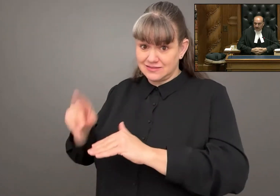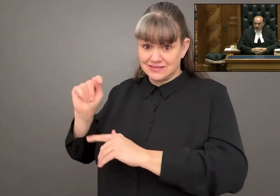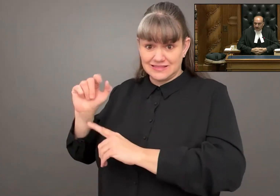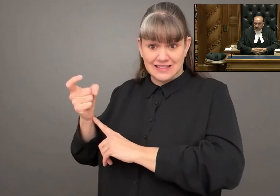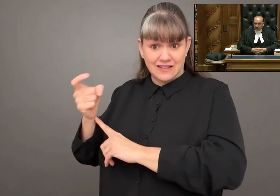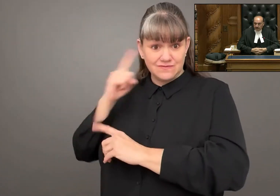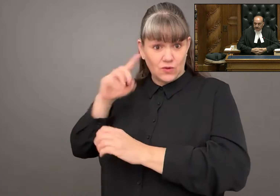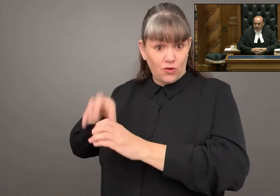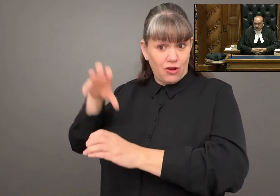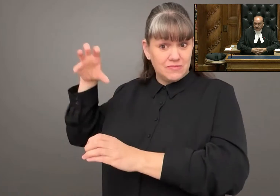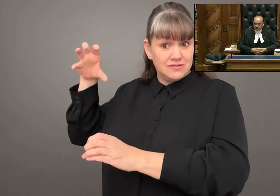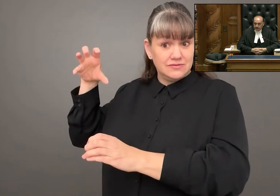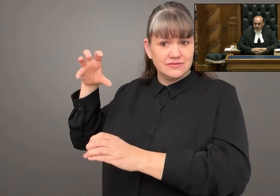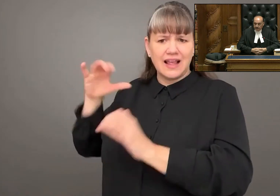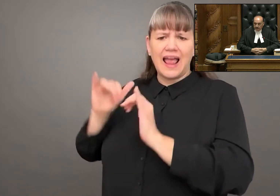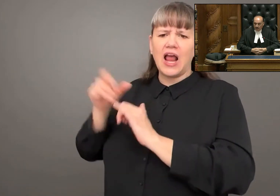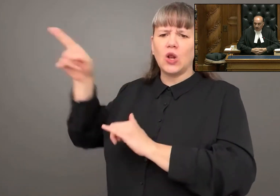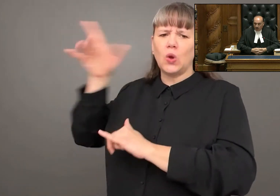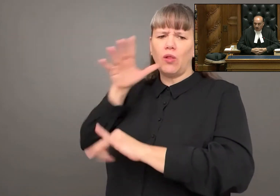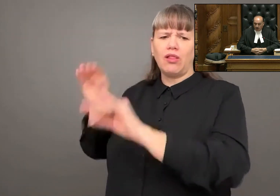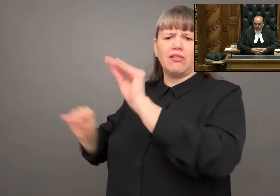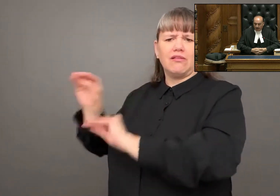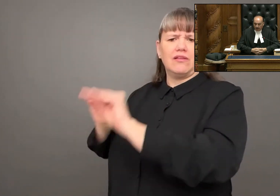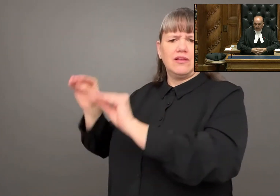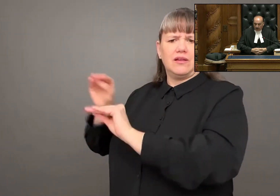Minister of Finance.